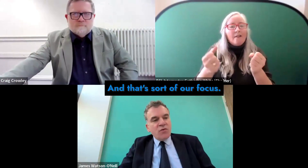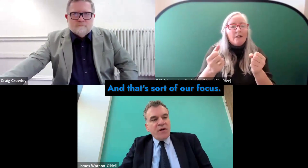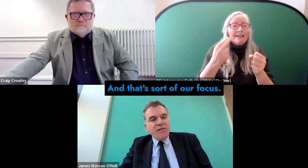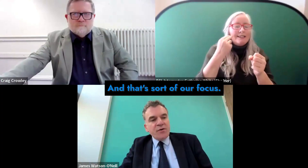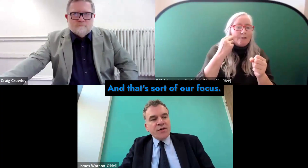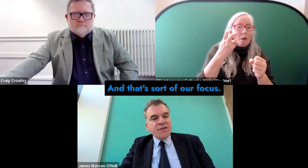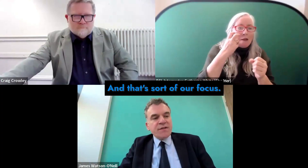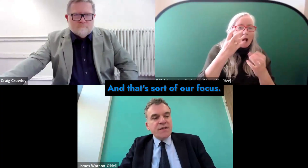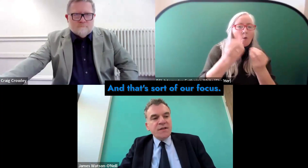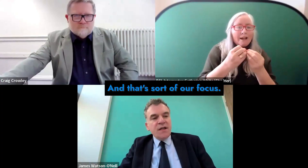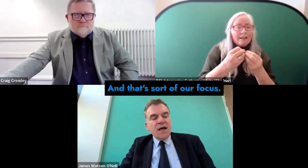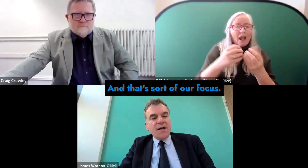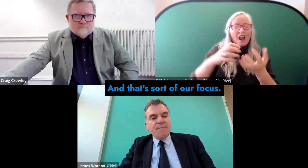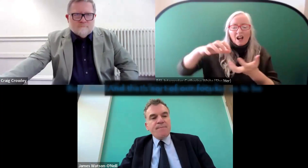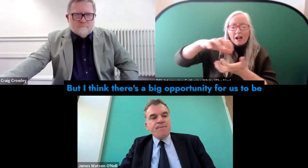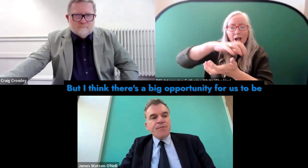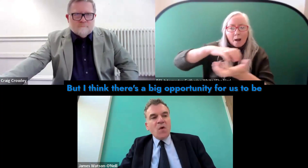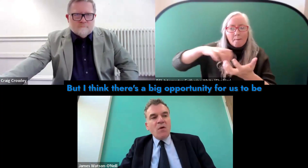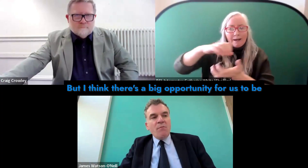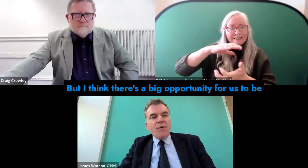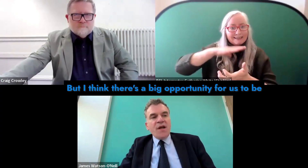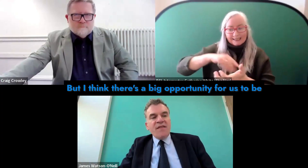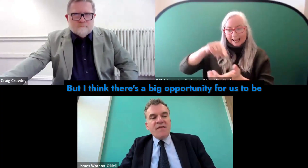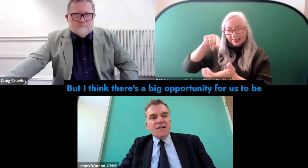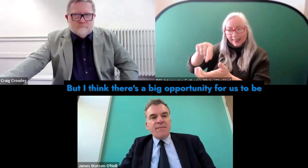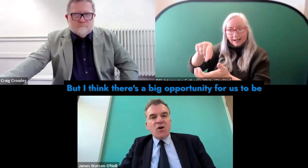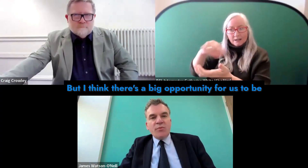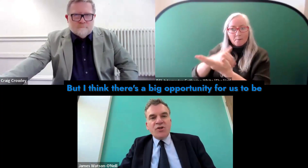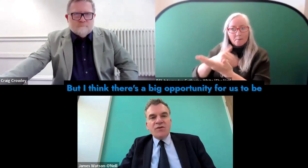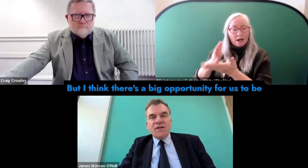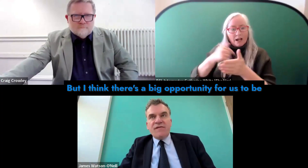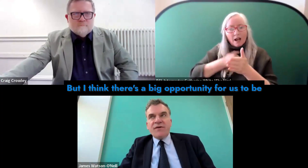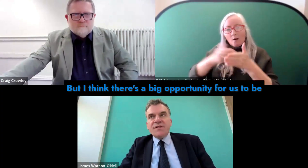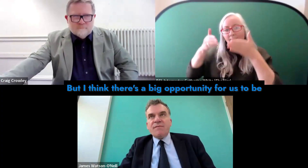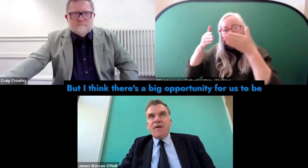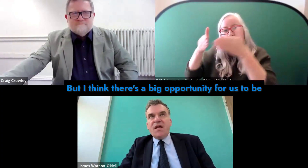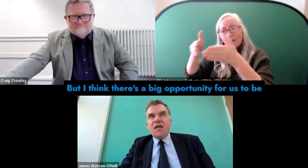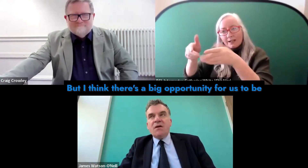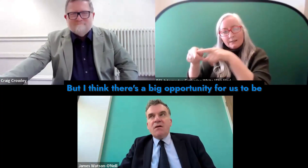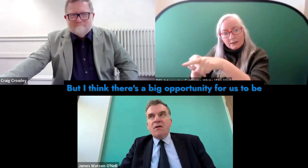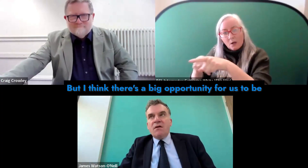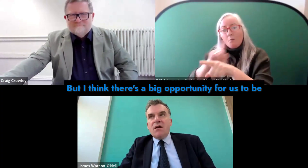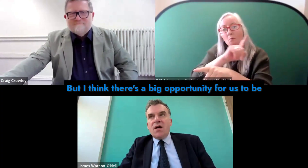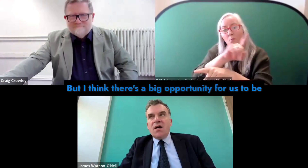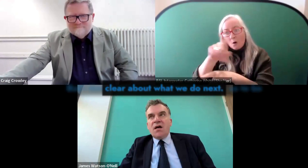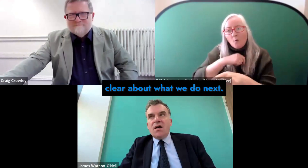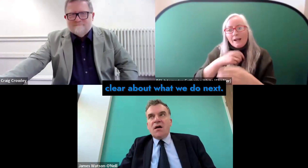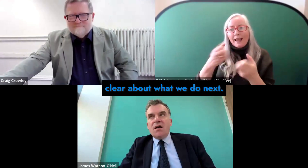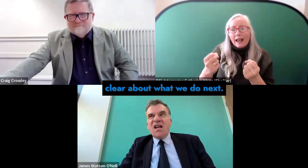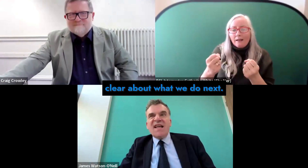and that's sort of our focus. But I think there's a big opportunity for us to be